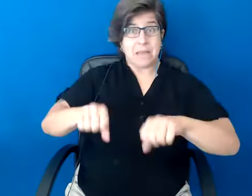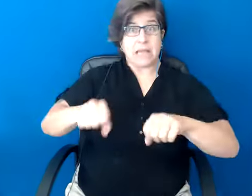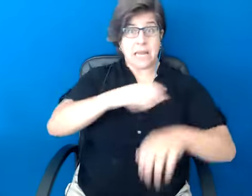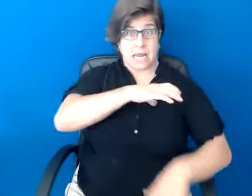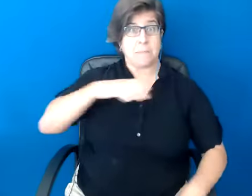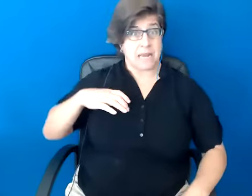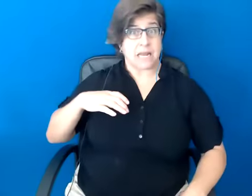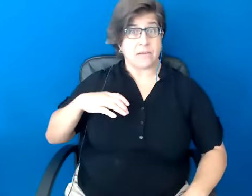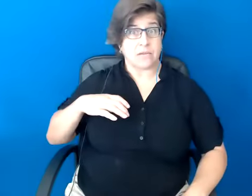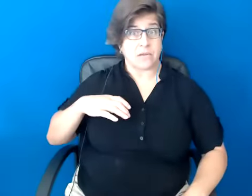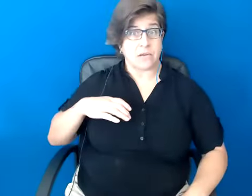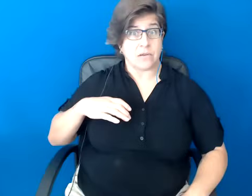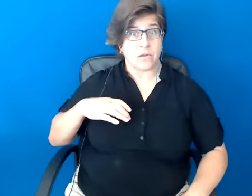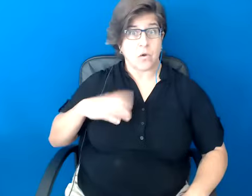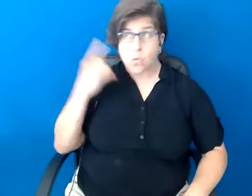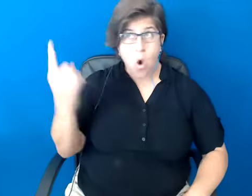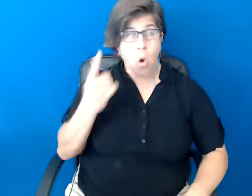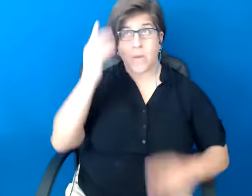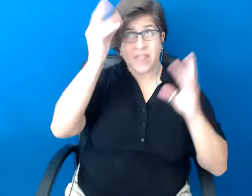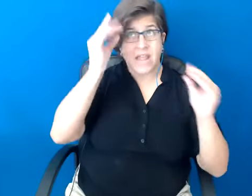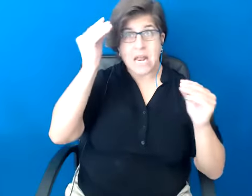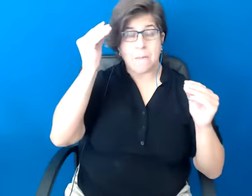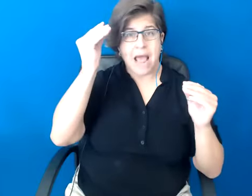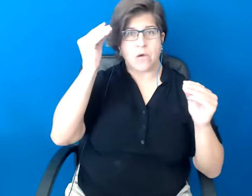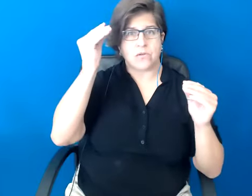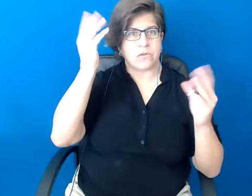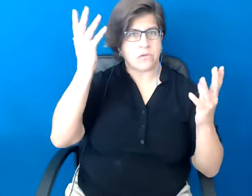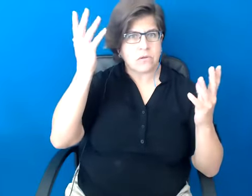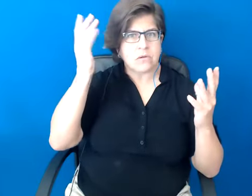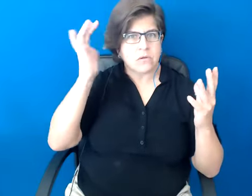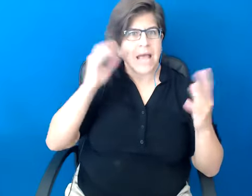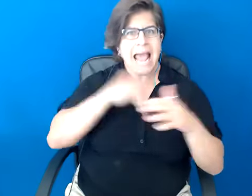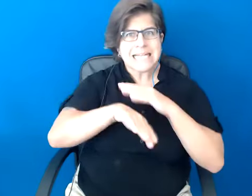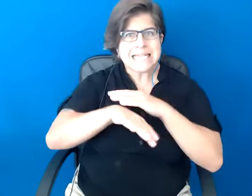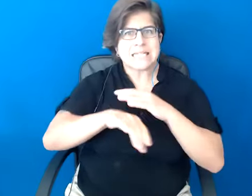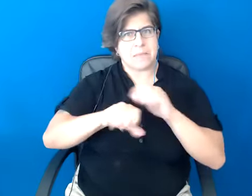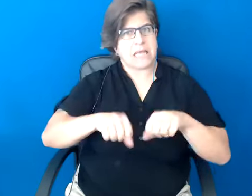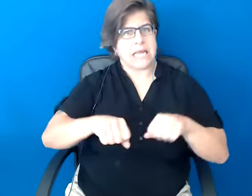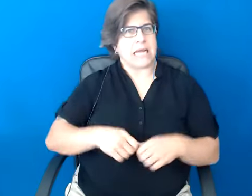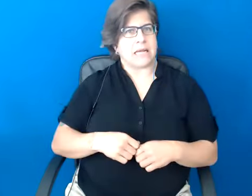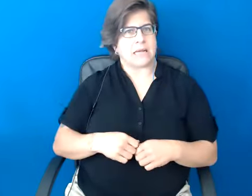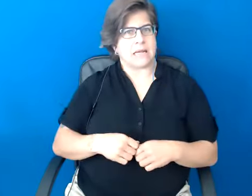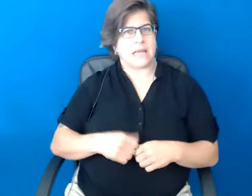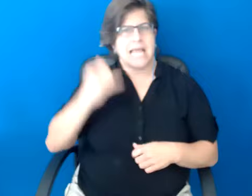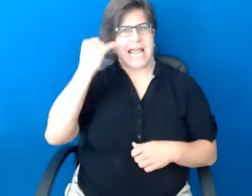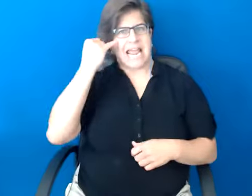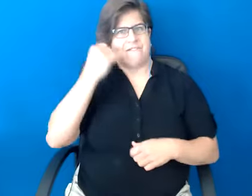right? We have accessibility committees, pretty much just emerging, where we're thinking about these kind of